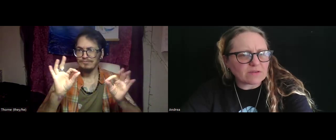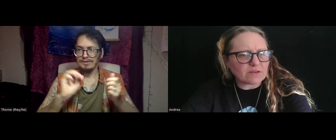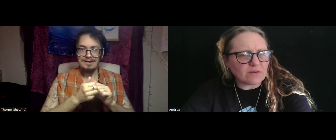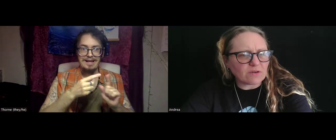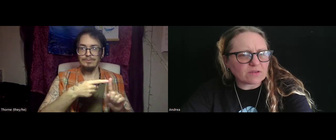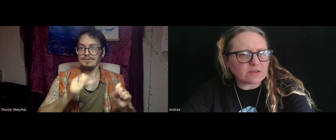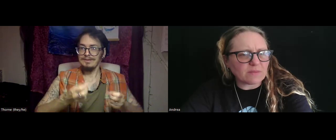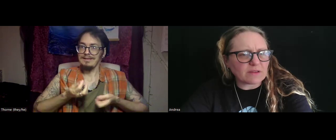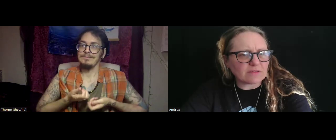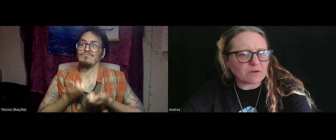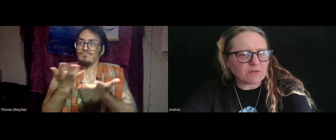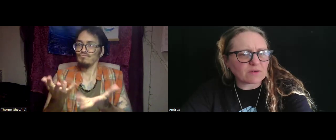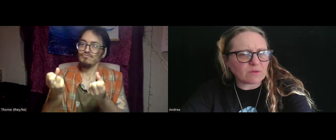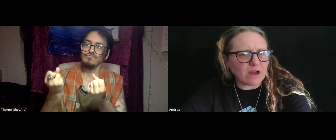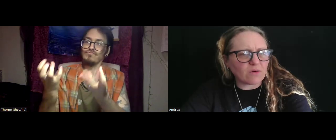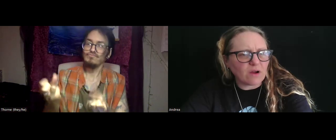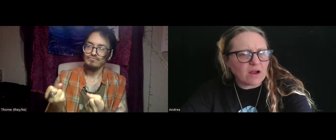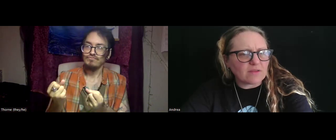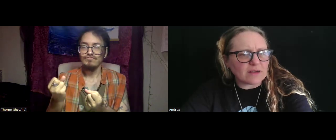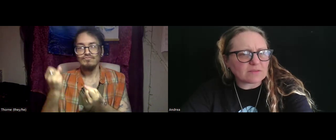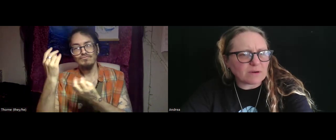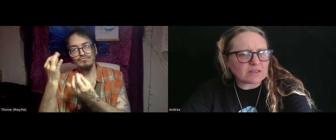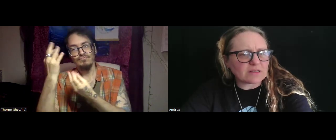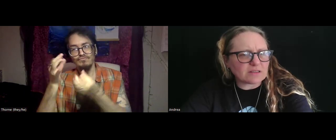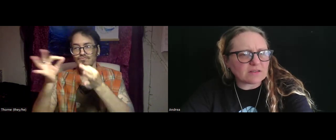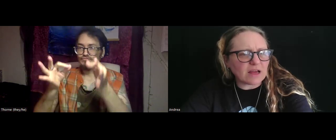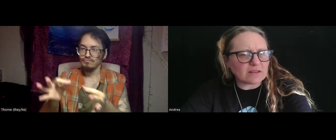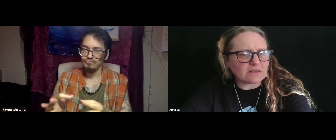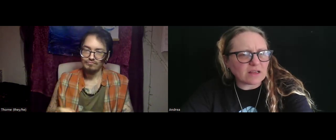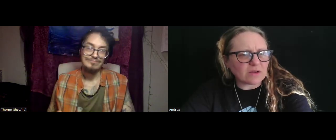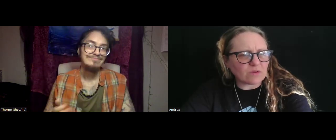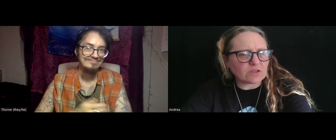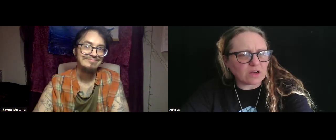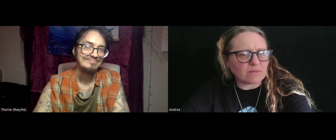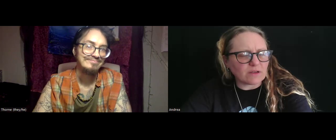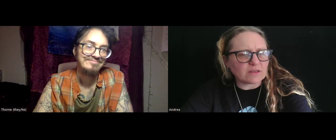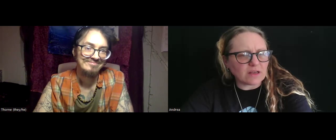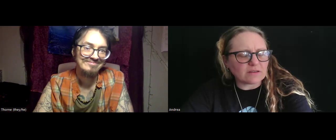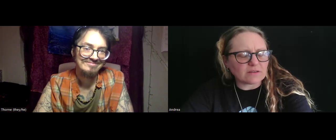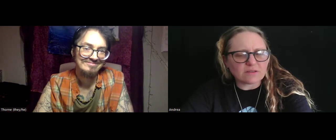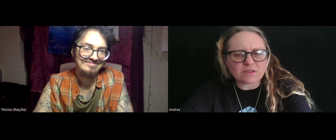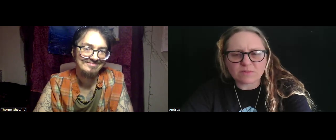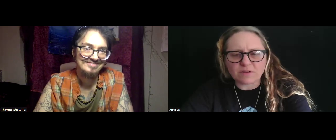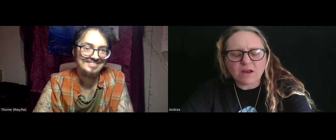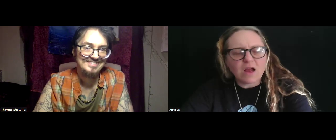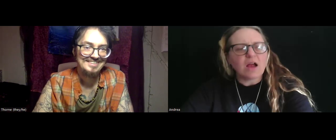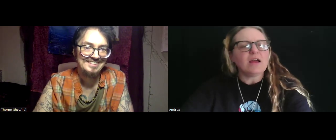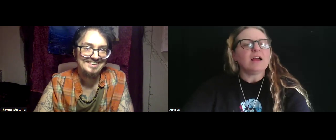person or something that's perfect with how they express that in sign language, and descriptive.